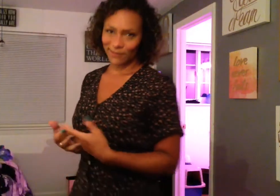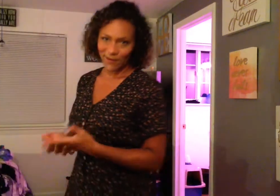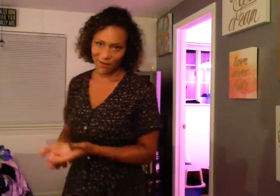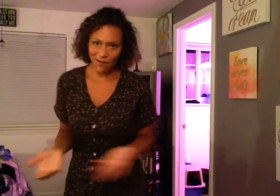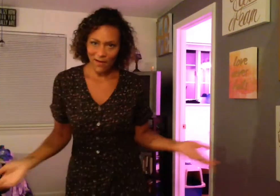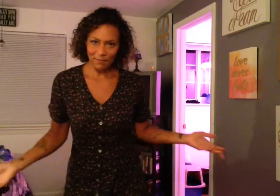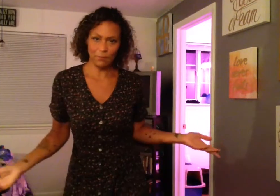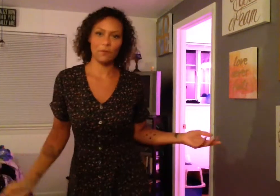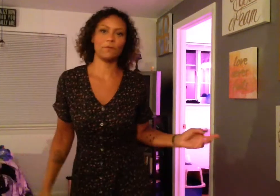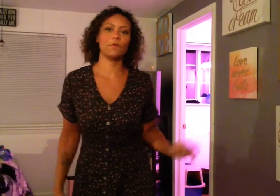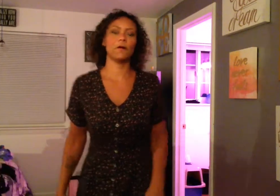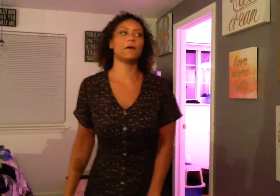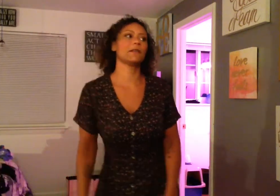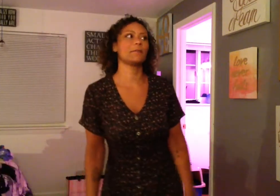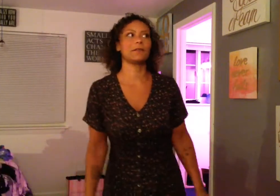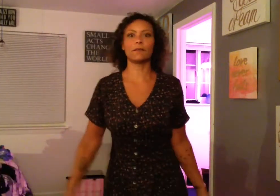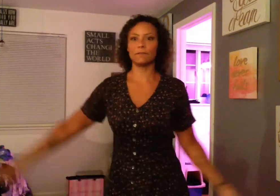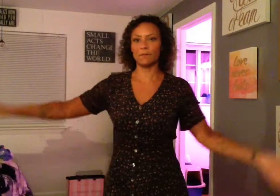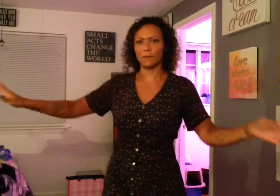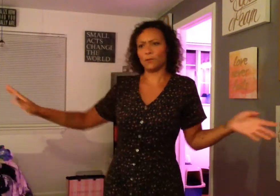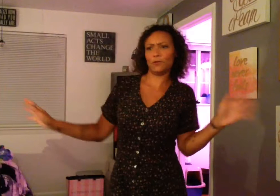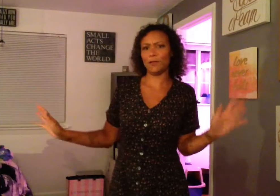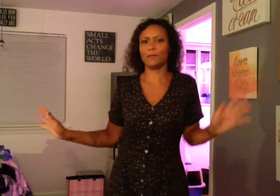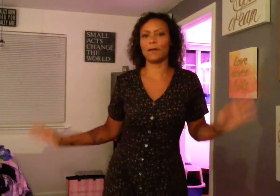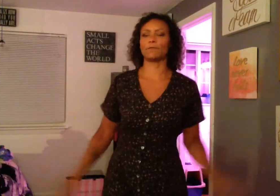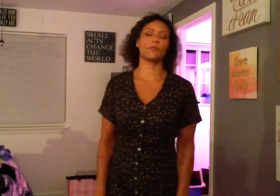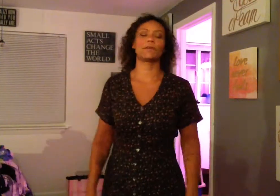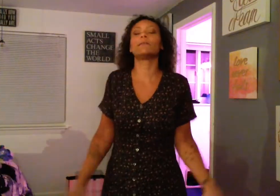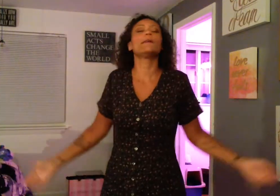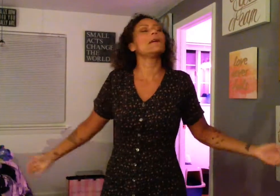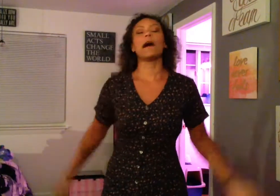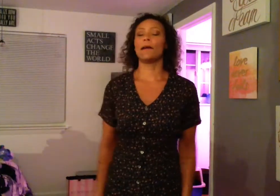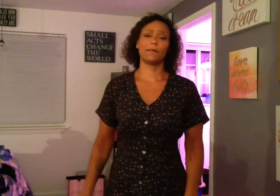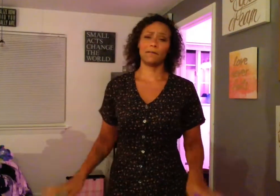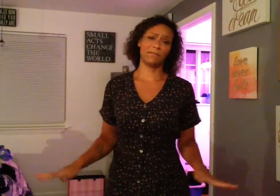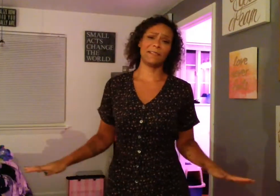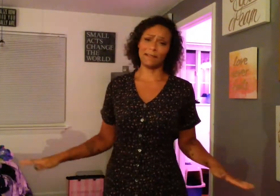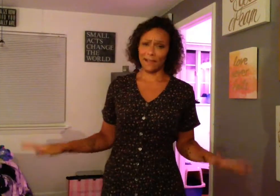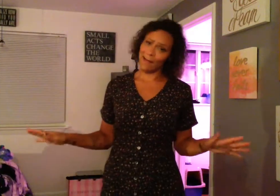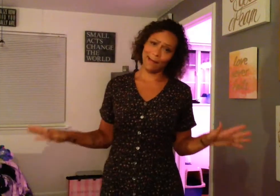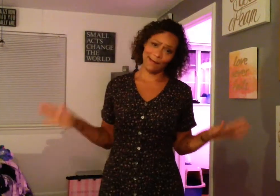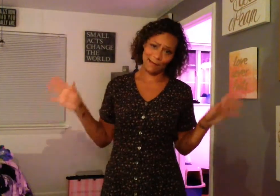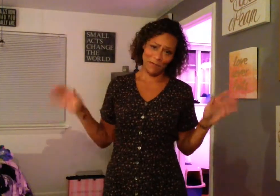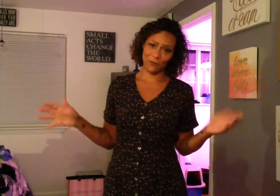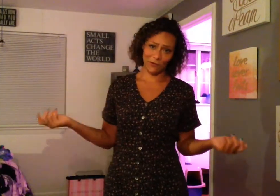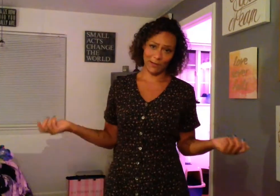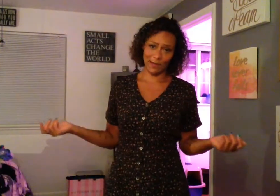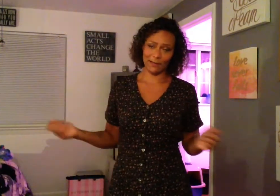So there are a lot of people who are talking about the eclipse being like the day of the rapture, and I don't get a sense that any major shit like that is going to